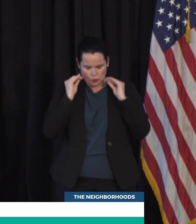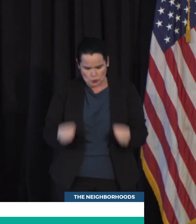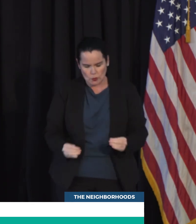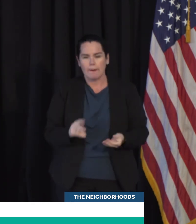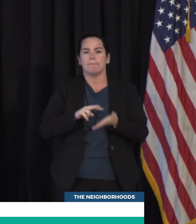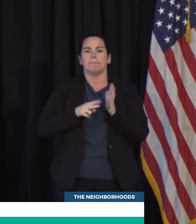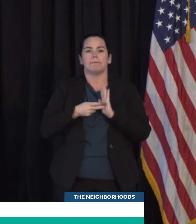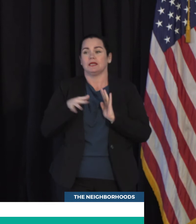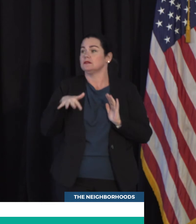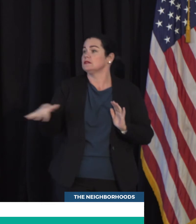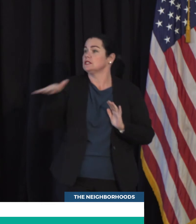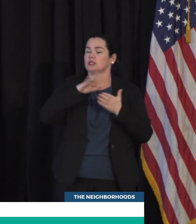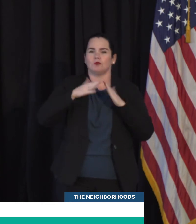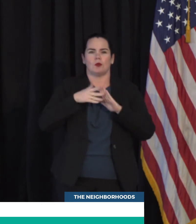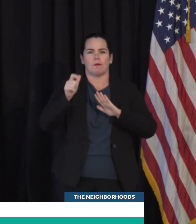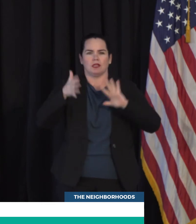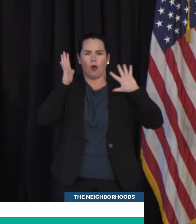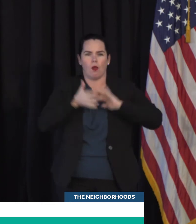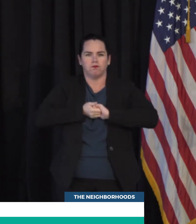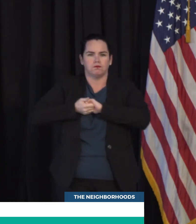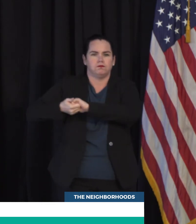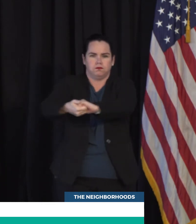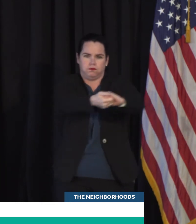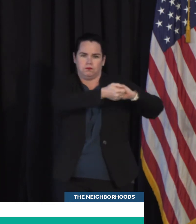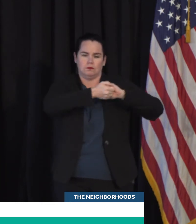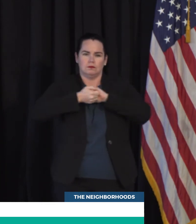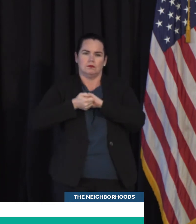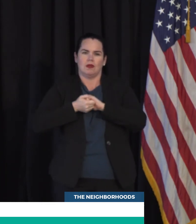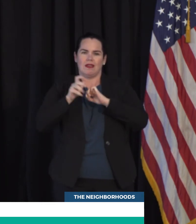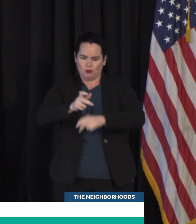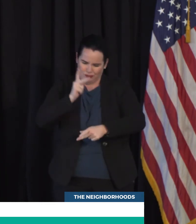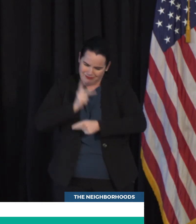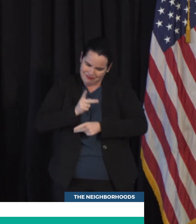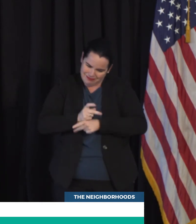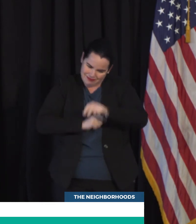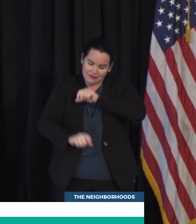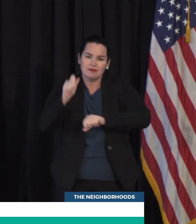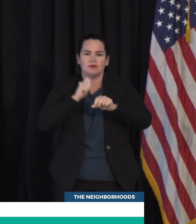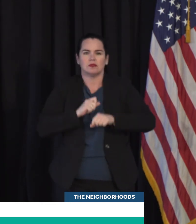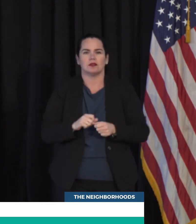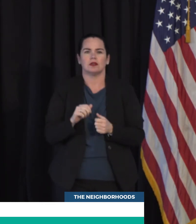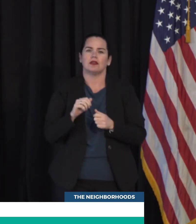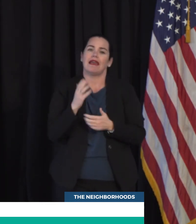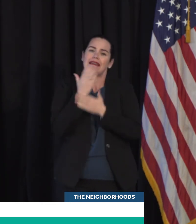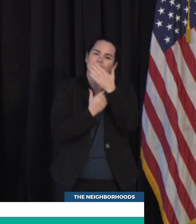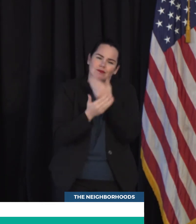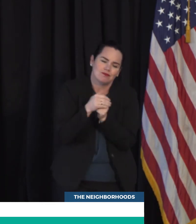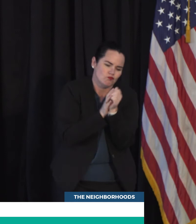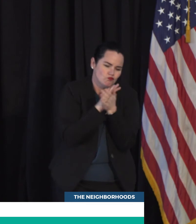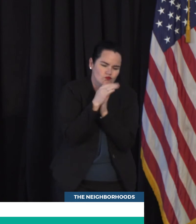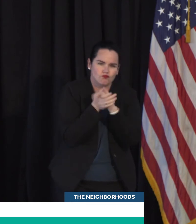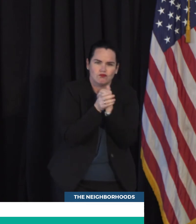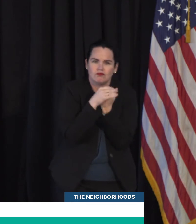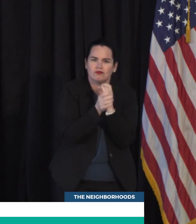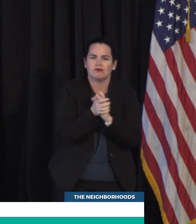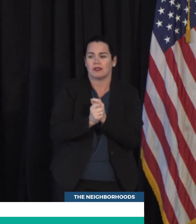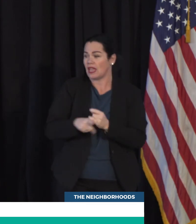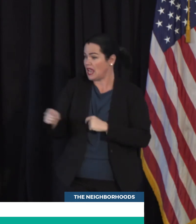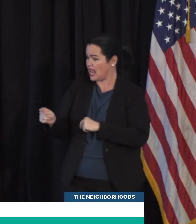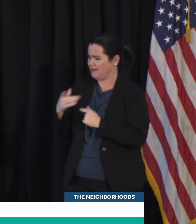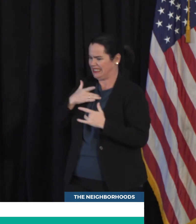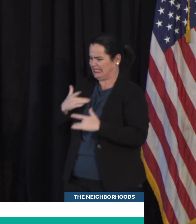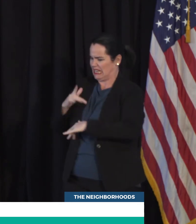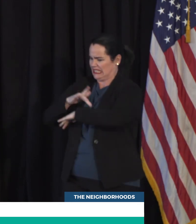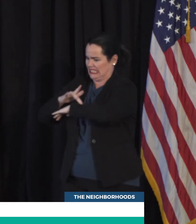as a community and take care of each other. Again, making sure that you're washing your hands, cleaning those high-touch